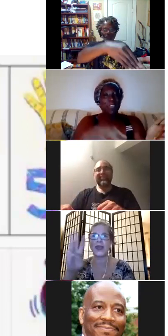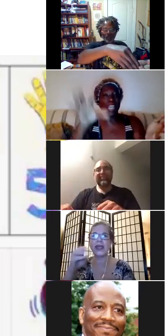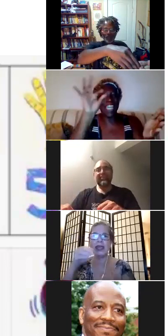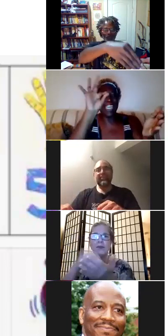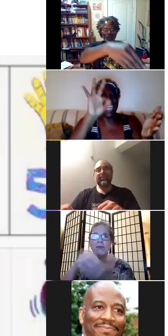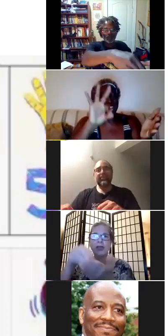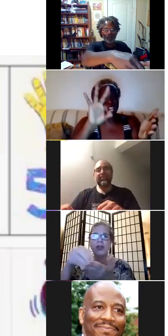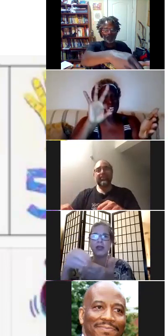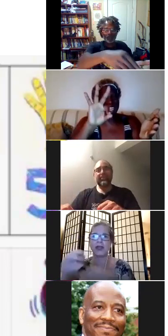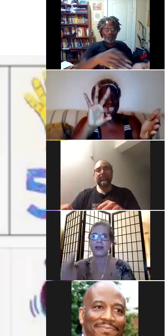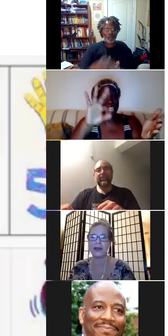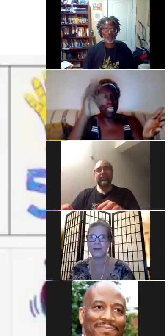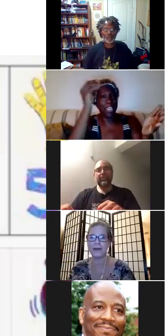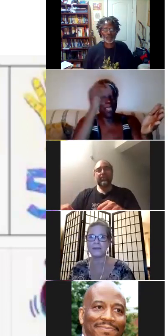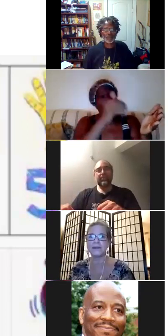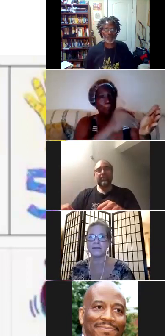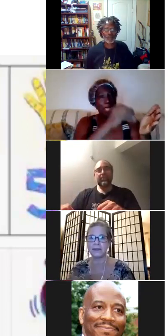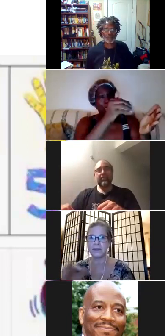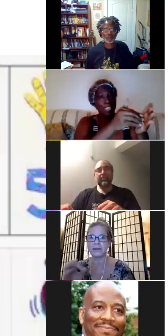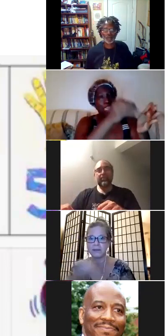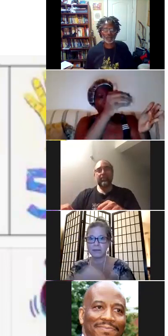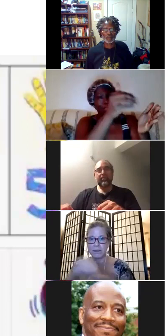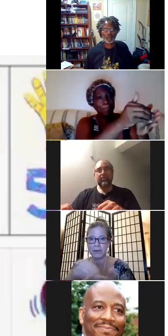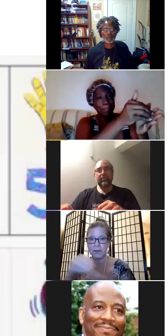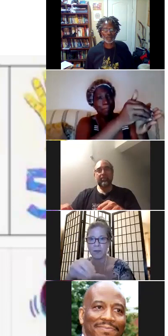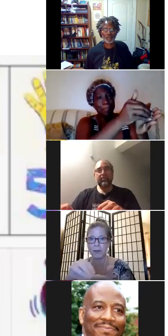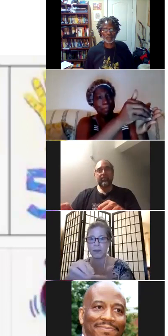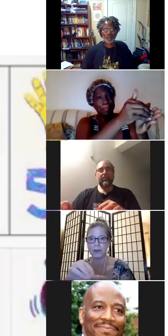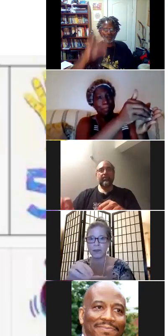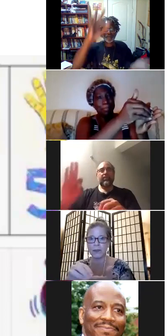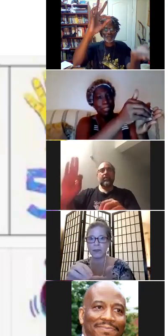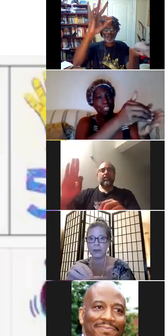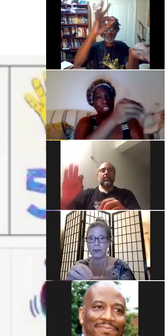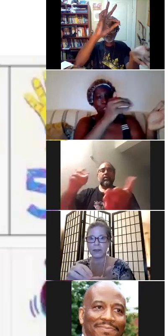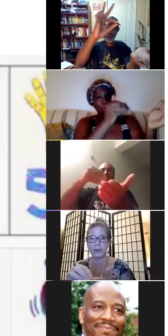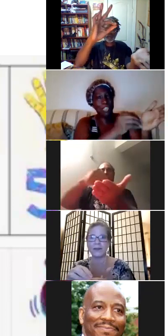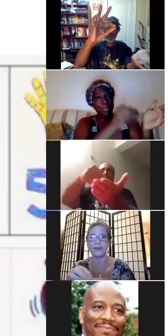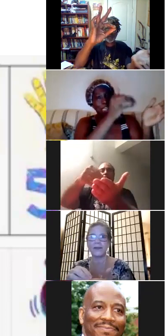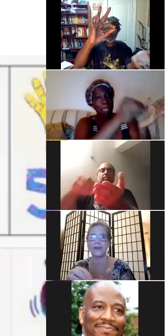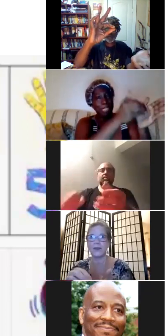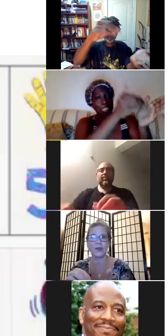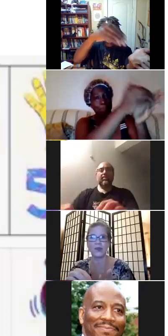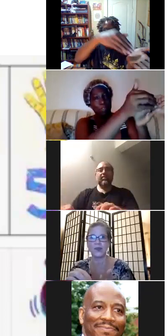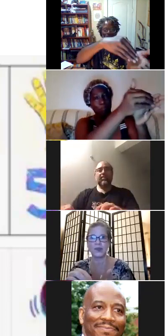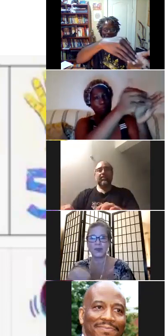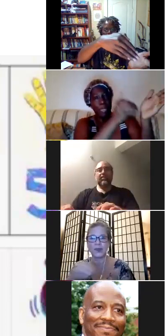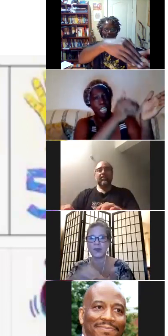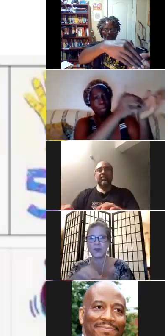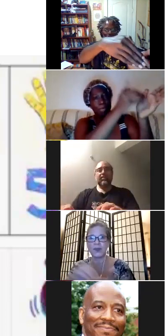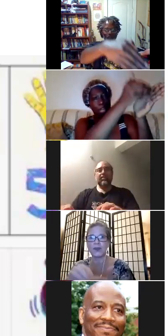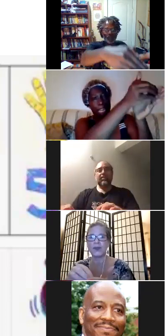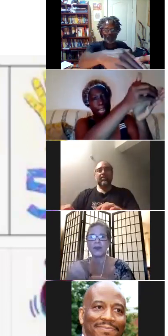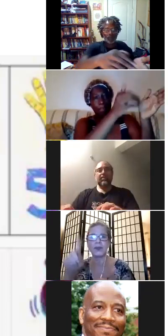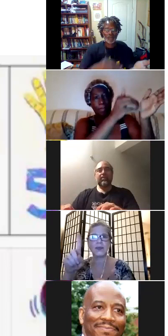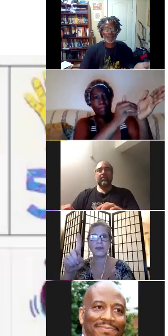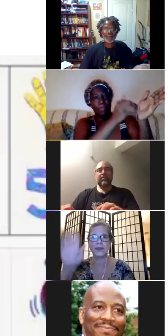let's try 9 million. You just make 3 commas. You're moving forward up